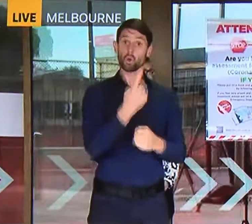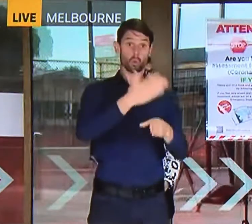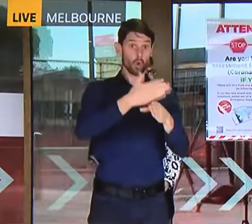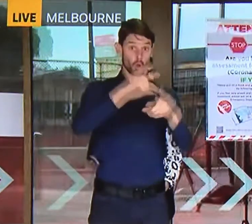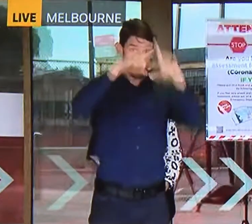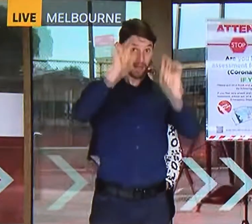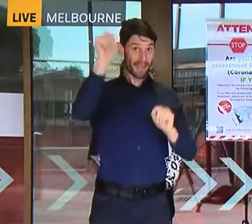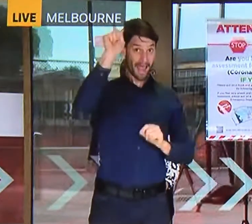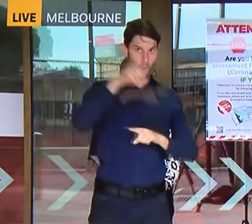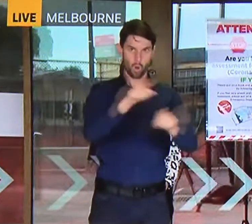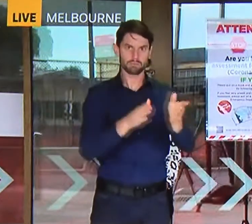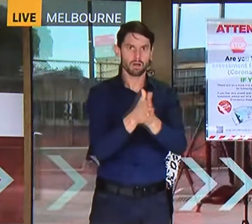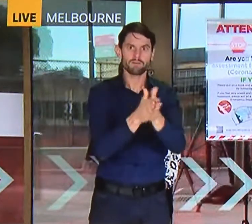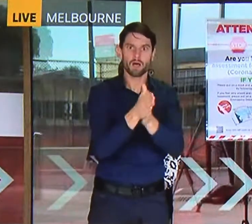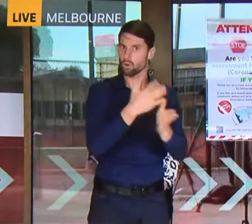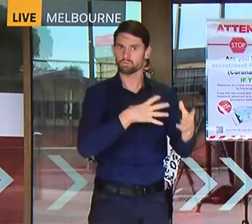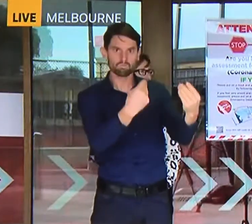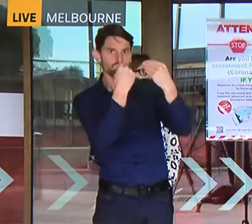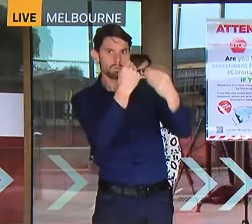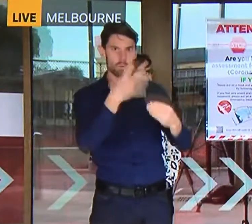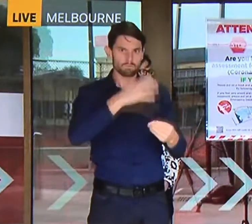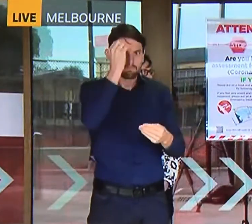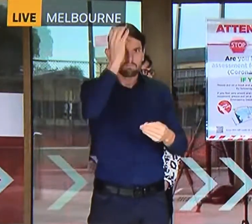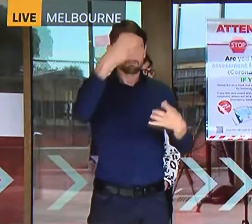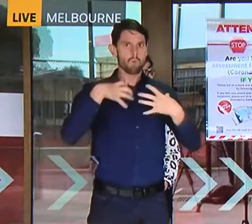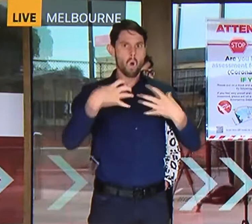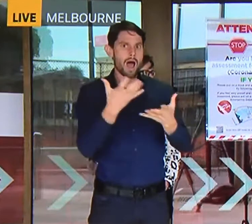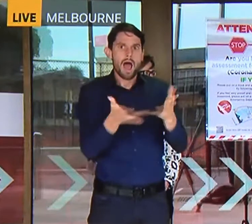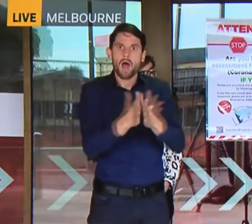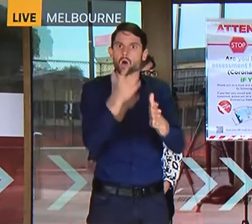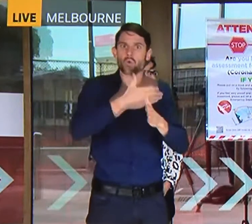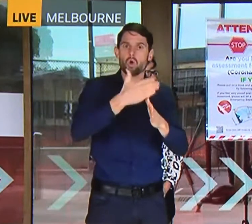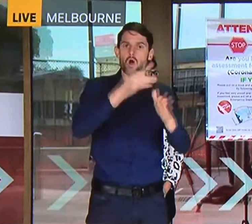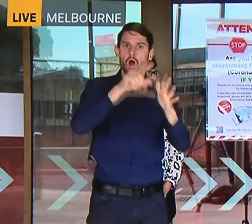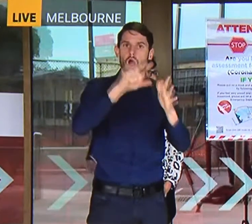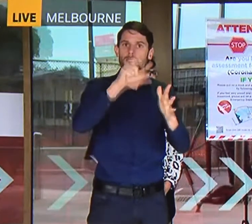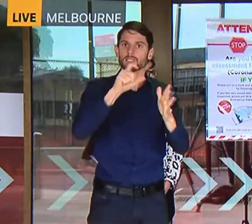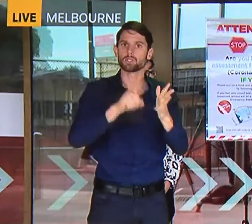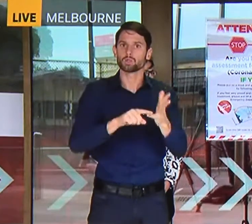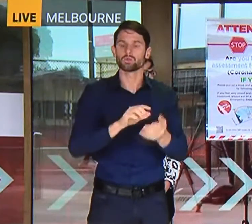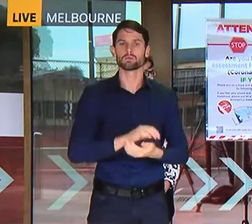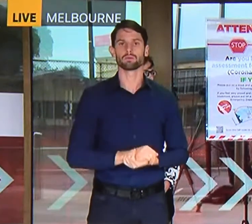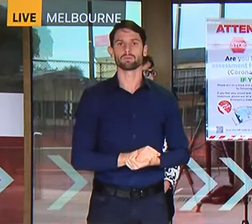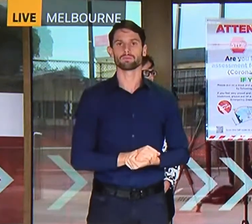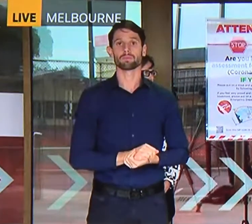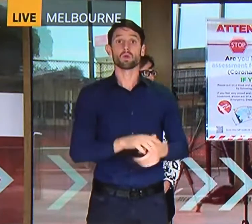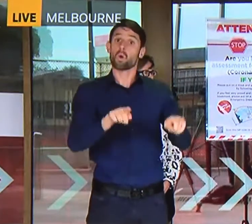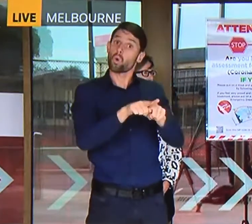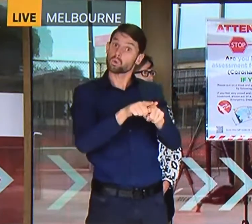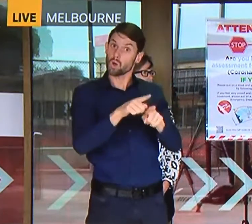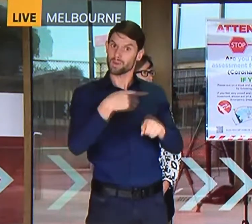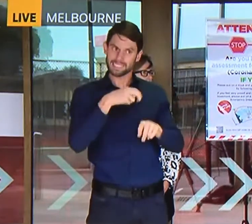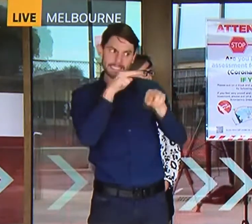top of that, the medical board is working on mechanisms to help bring back doctors that have stepped out of the